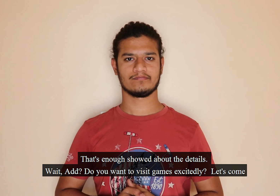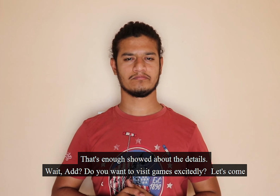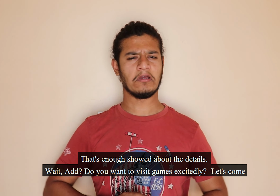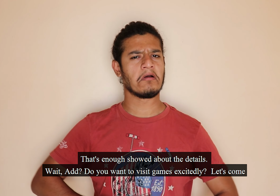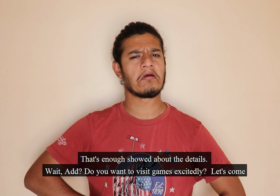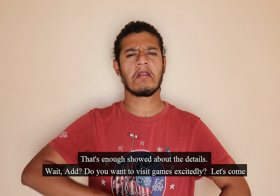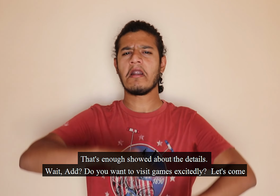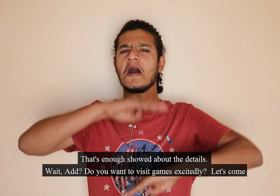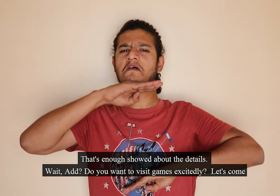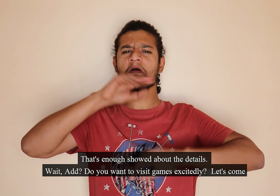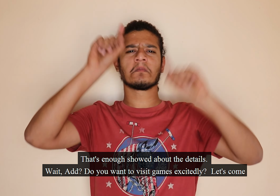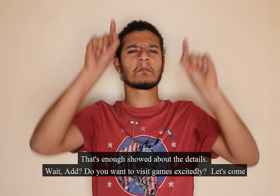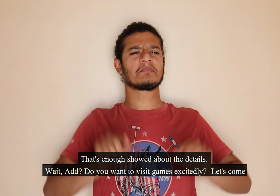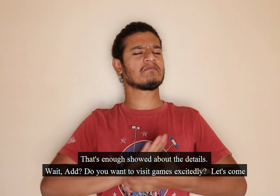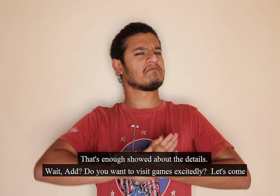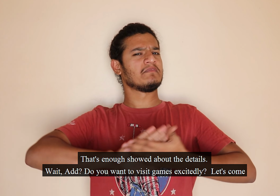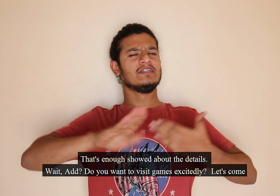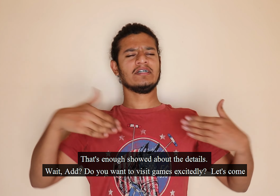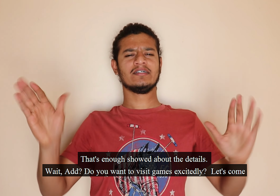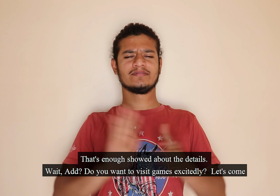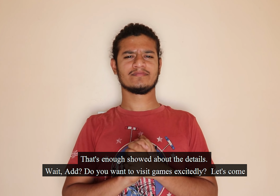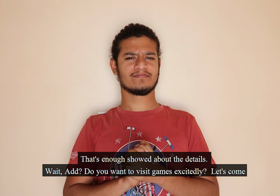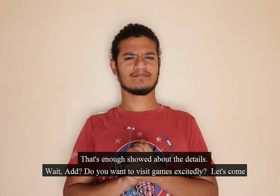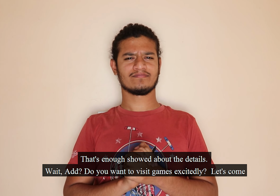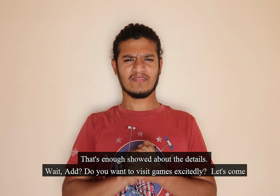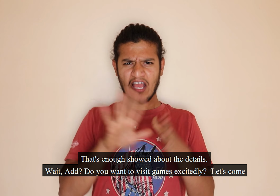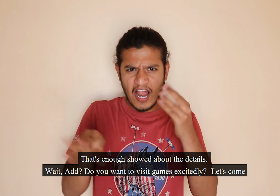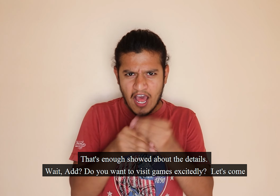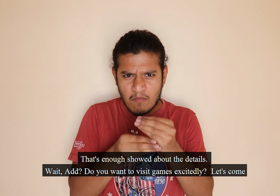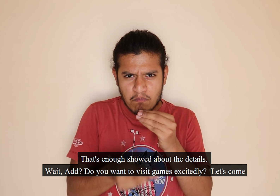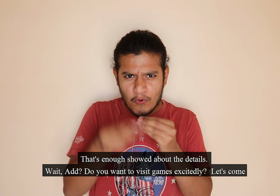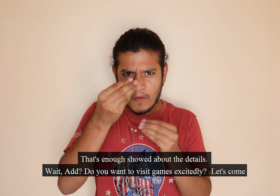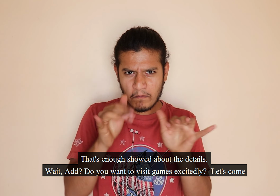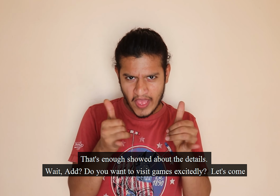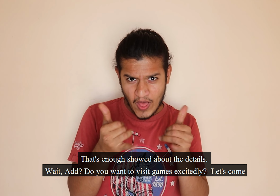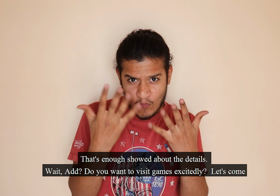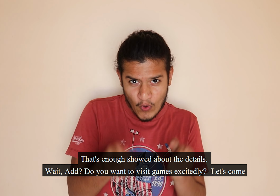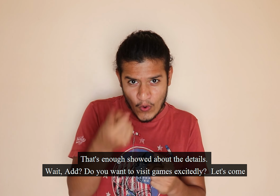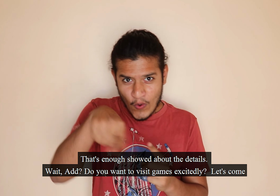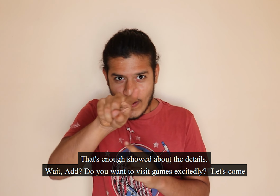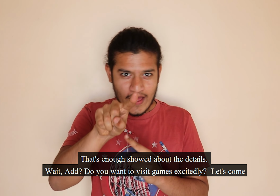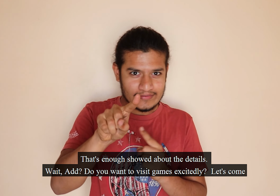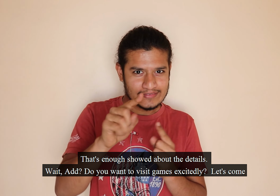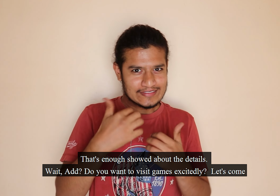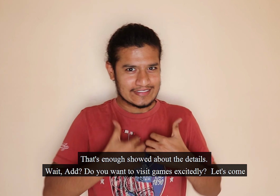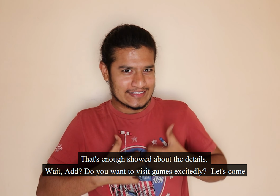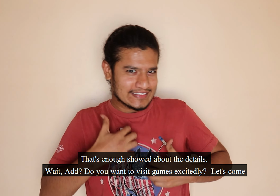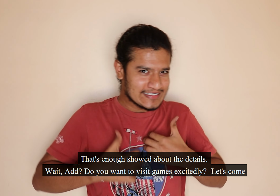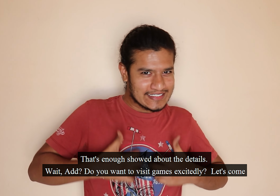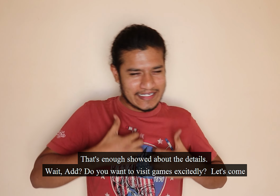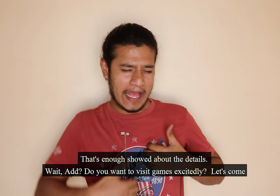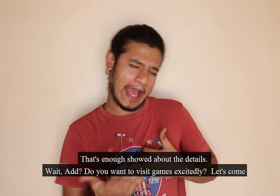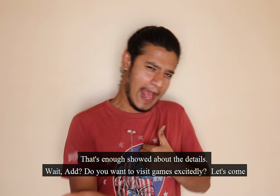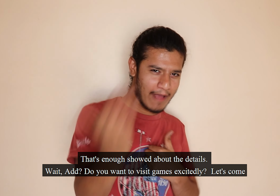That's enough showed about the details. Wait, Ad. Do you want to visit games excitedly? Let's come.